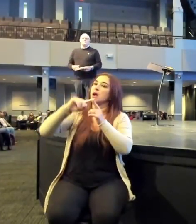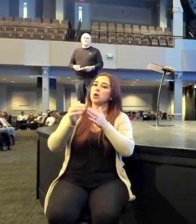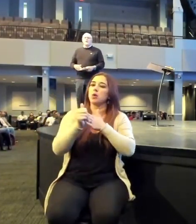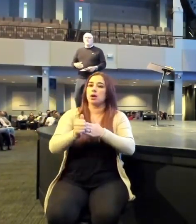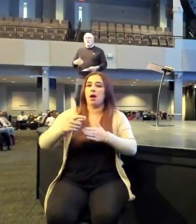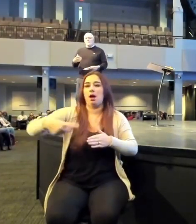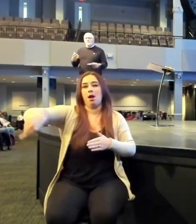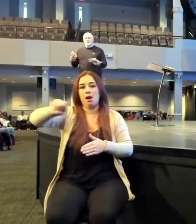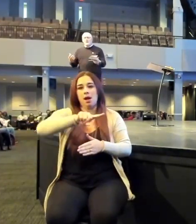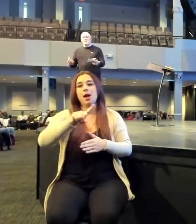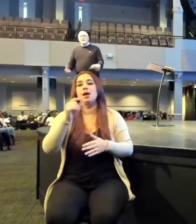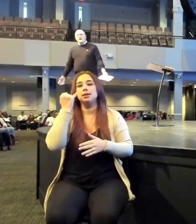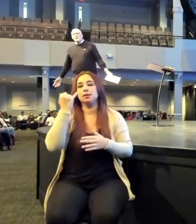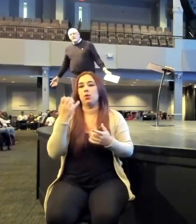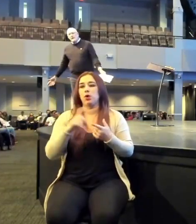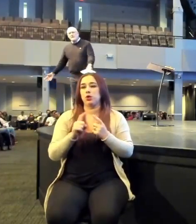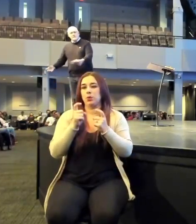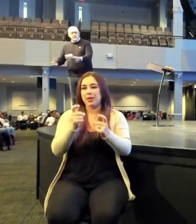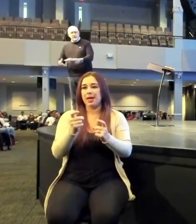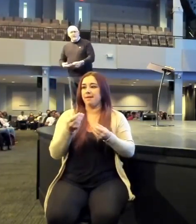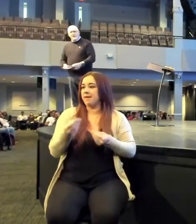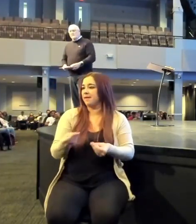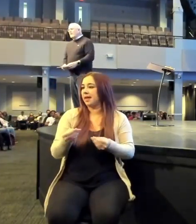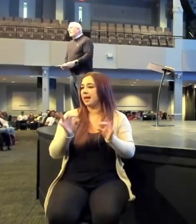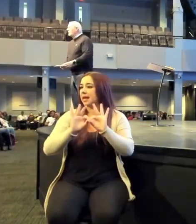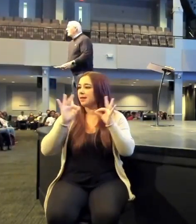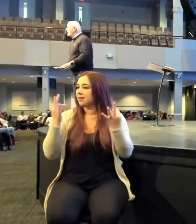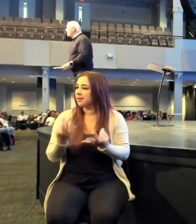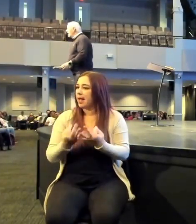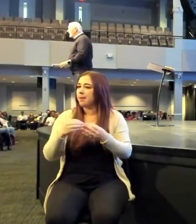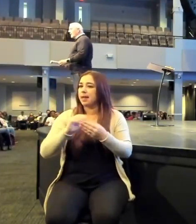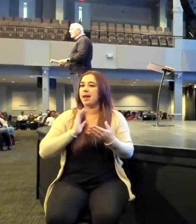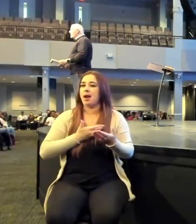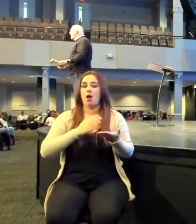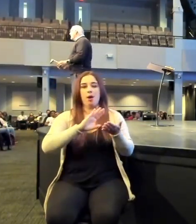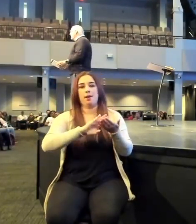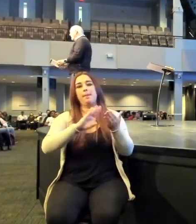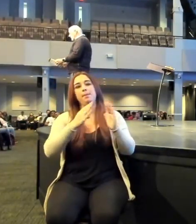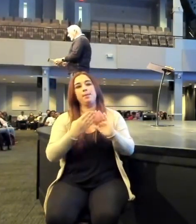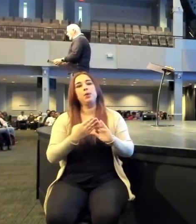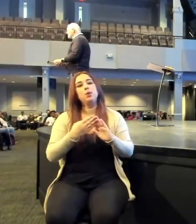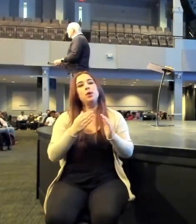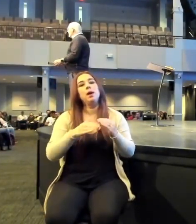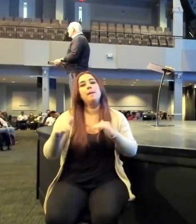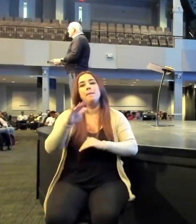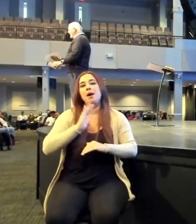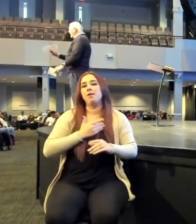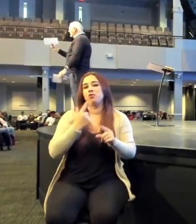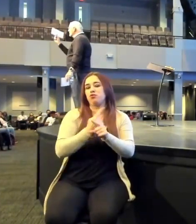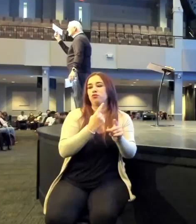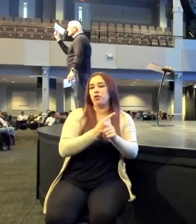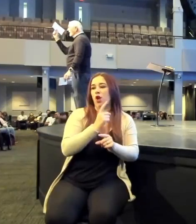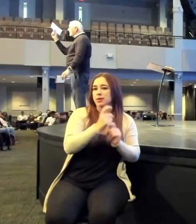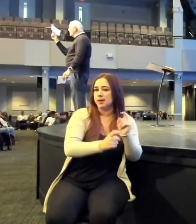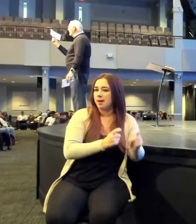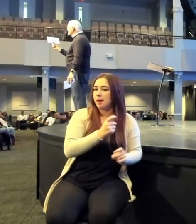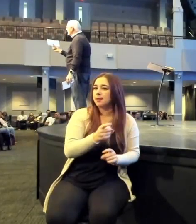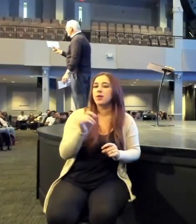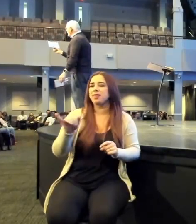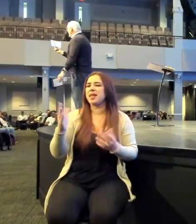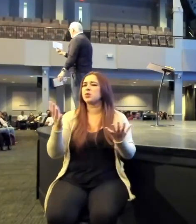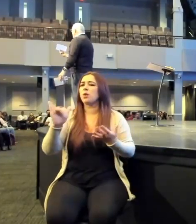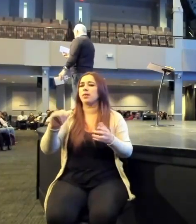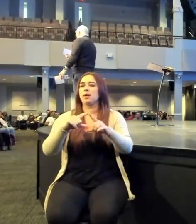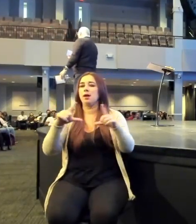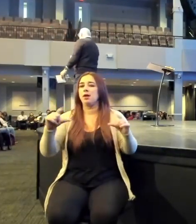one of us and what he would have us to give and feeding some families in our community above and beyond our regular tithes and offerings. And that's what this little envelope is